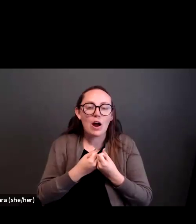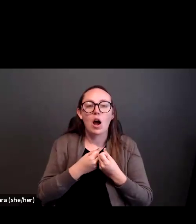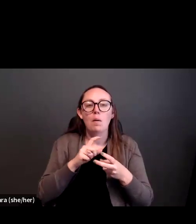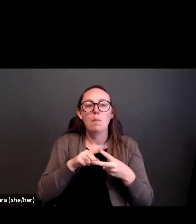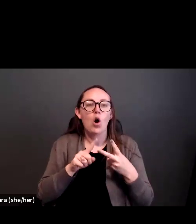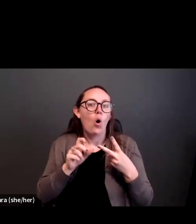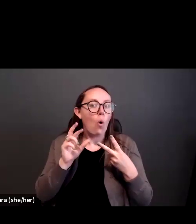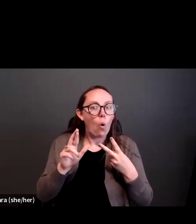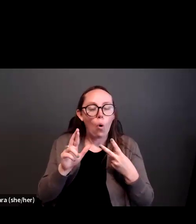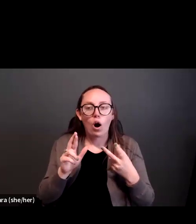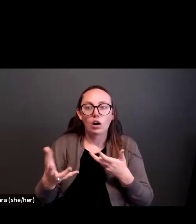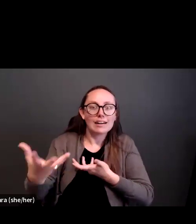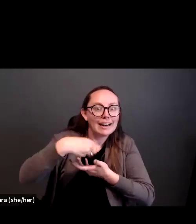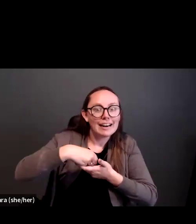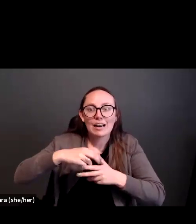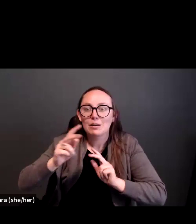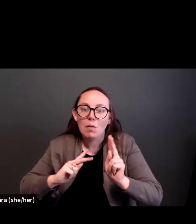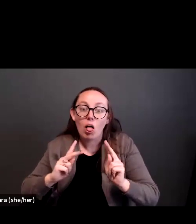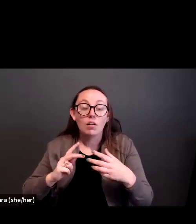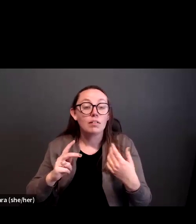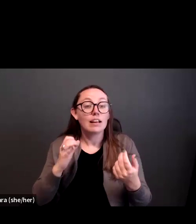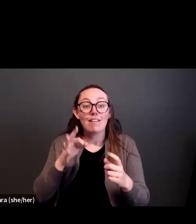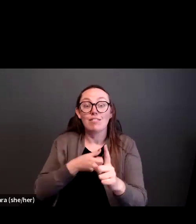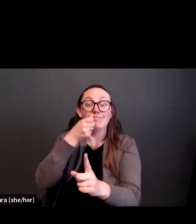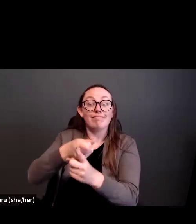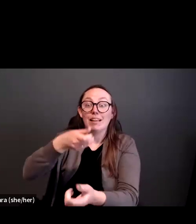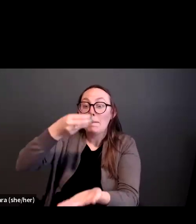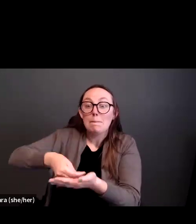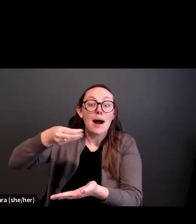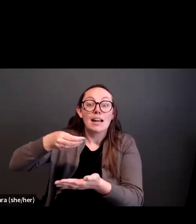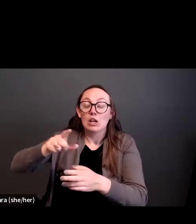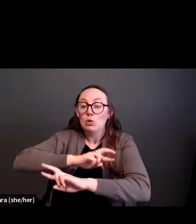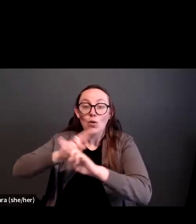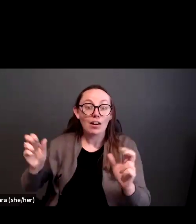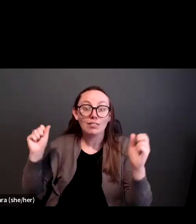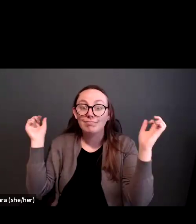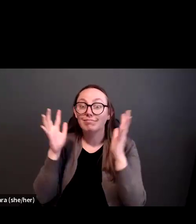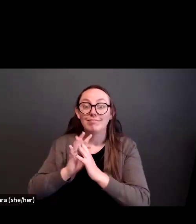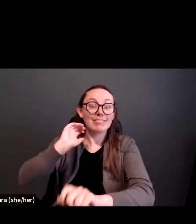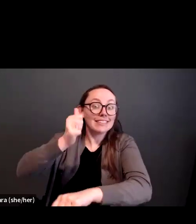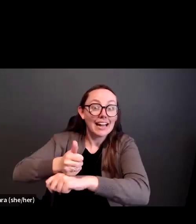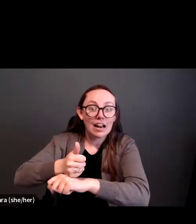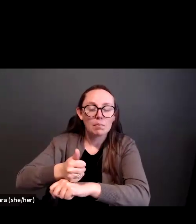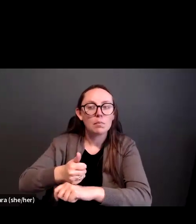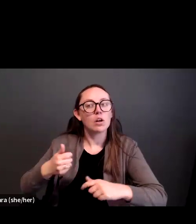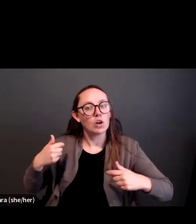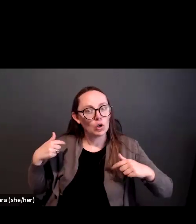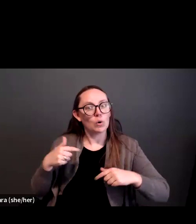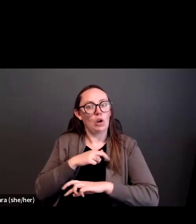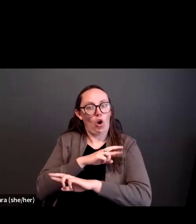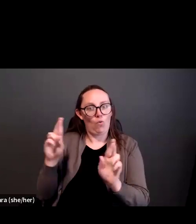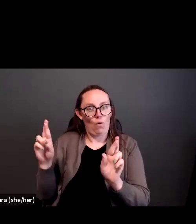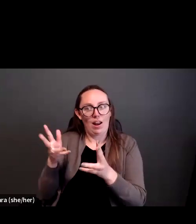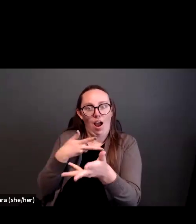money and time and professional things, we would love to talk about that. I think we would love to have more places